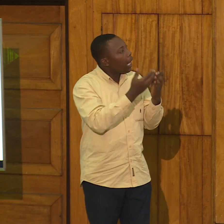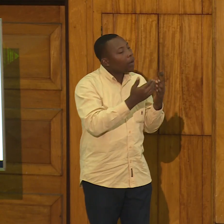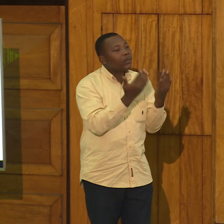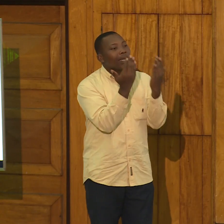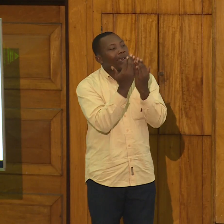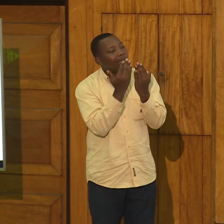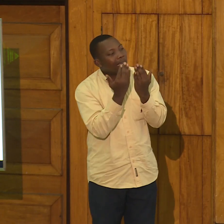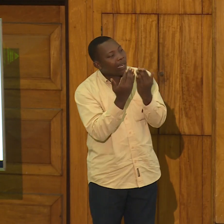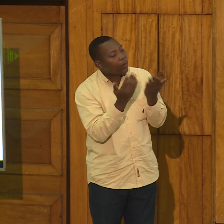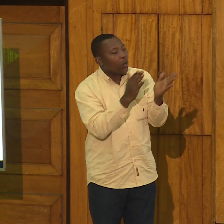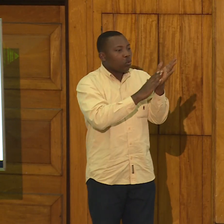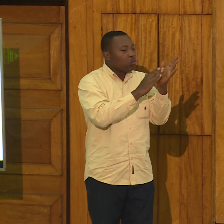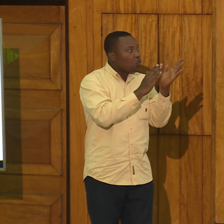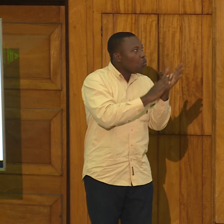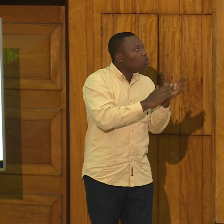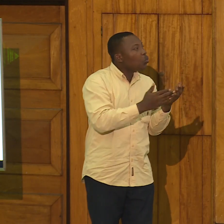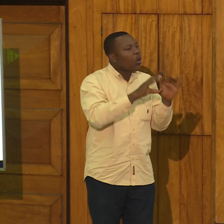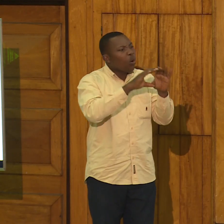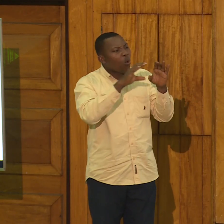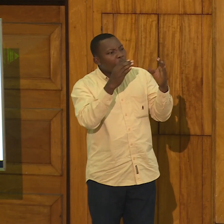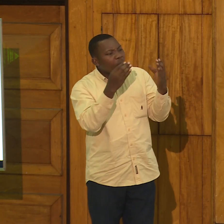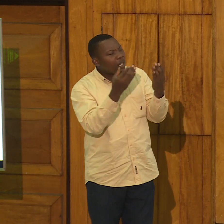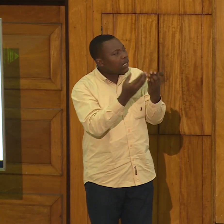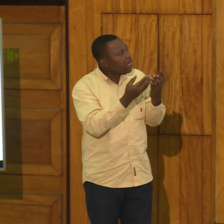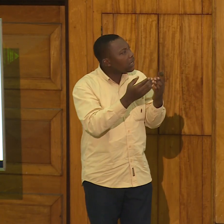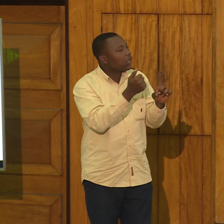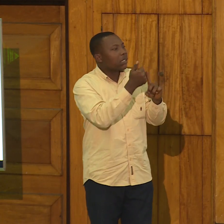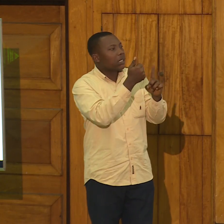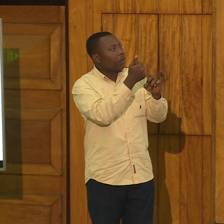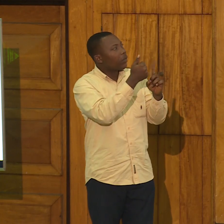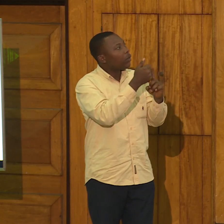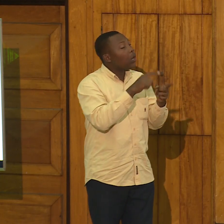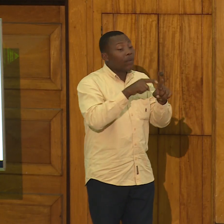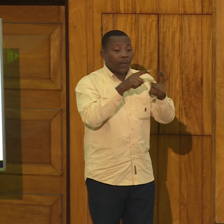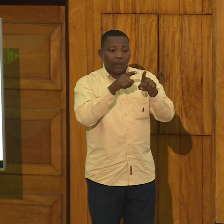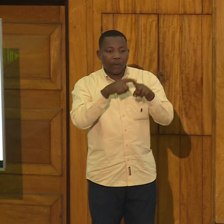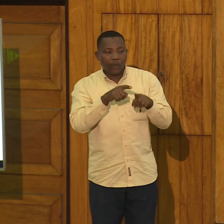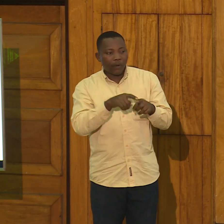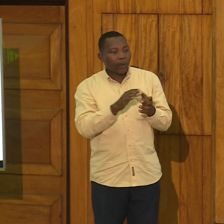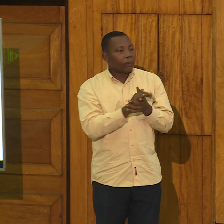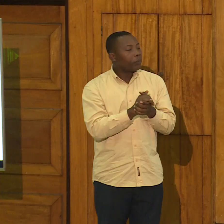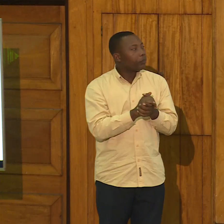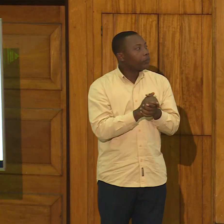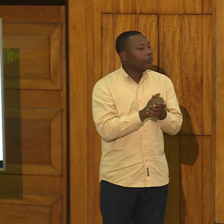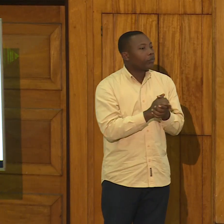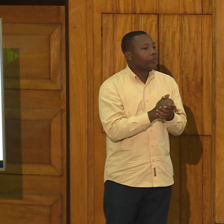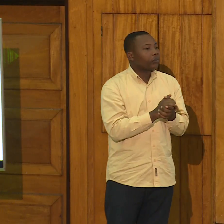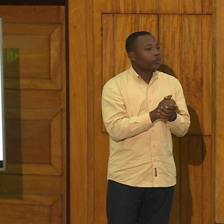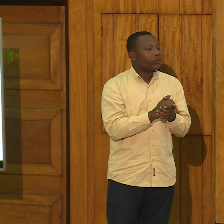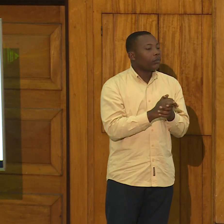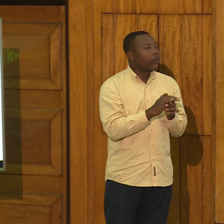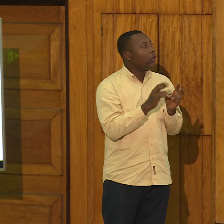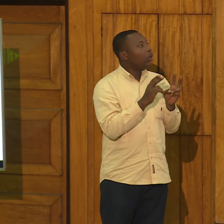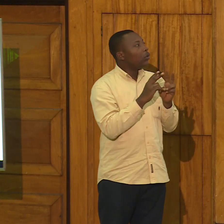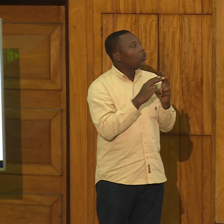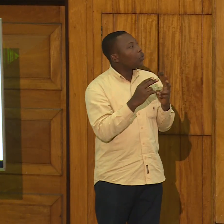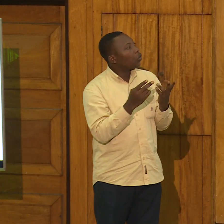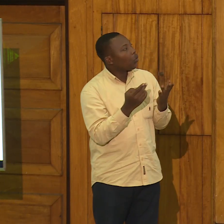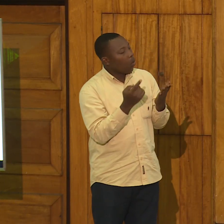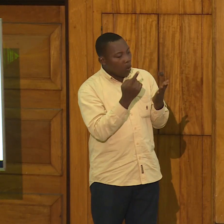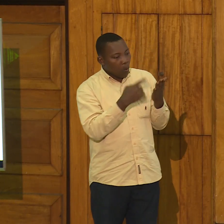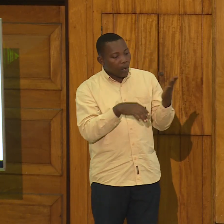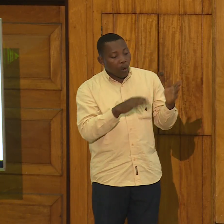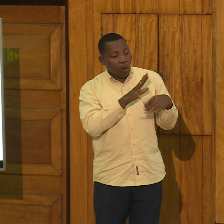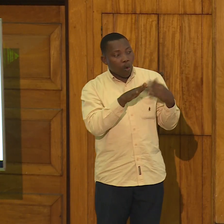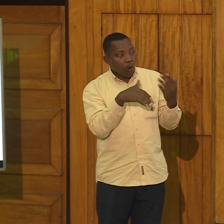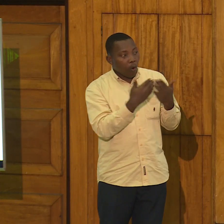academies, schools, community itself. So once these are referred, they then go